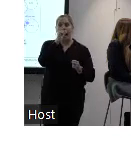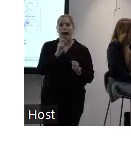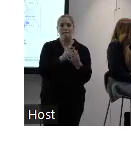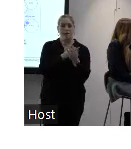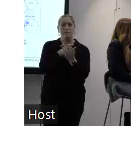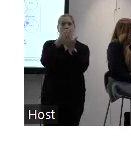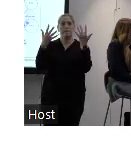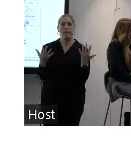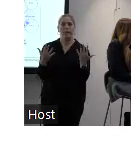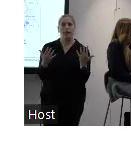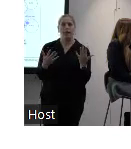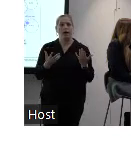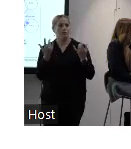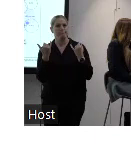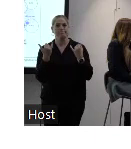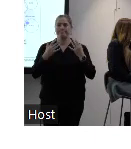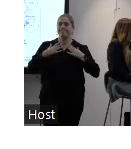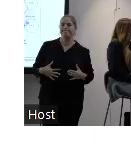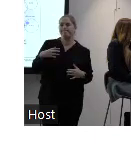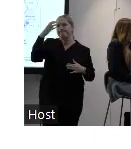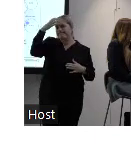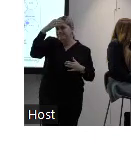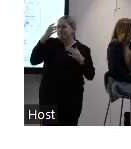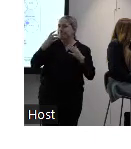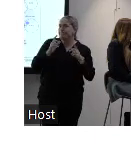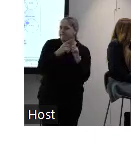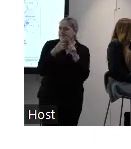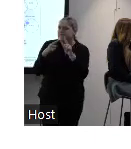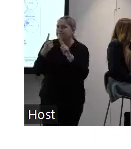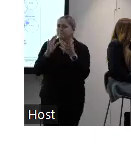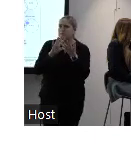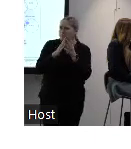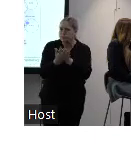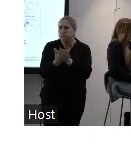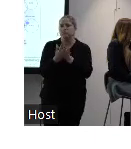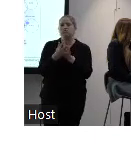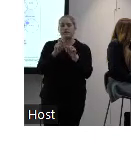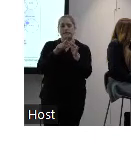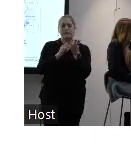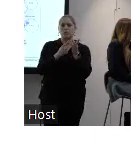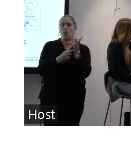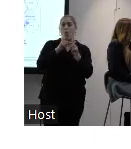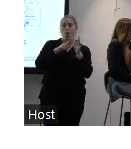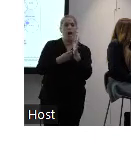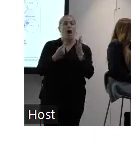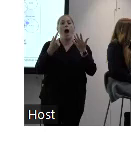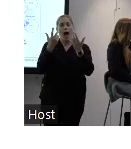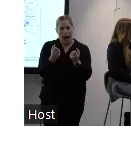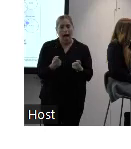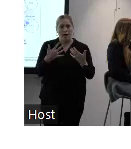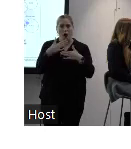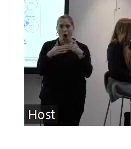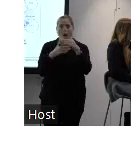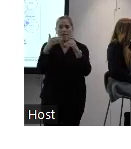of symptoms. It's much more common that they will have multiple diagnoses, multiple disorders, and lots of different overlapping